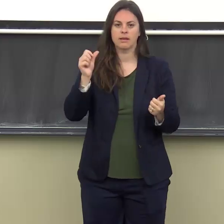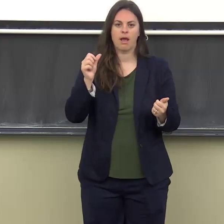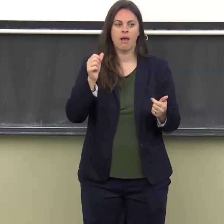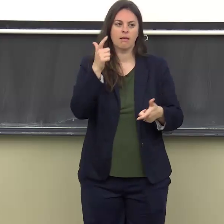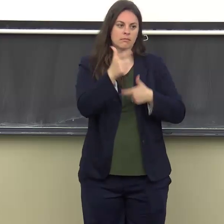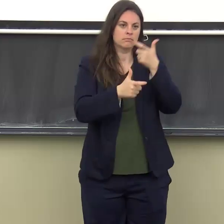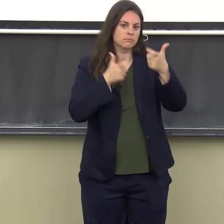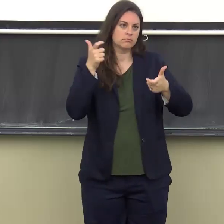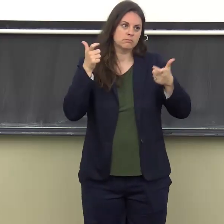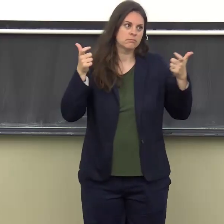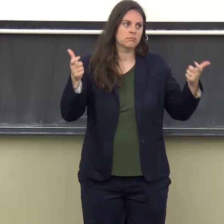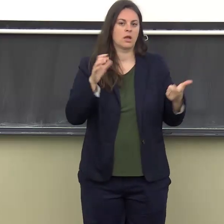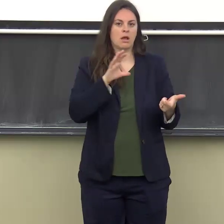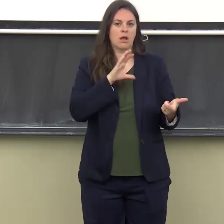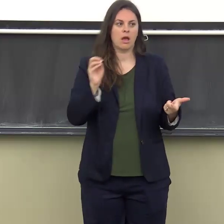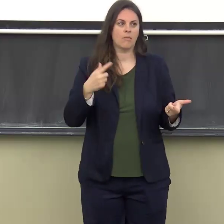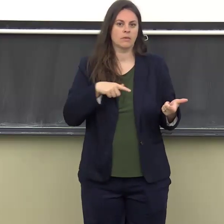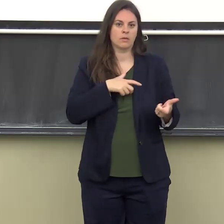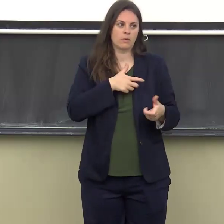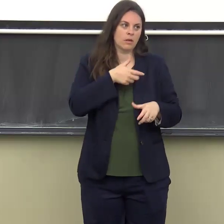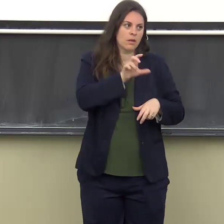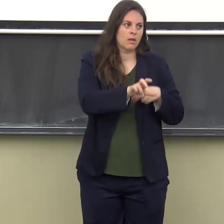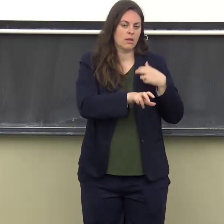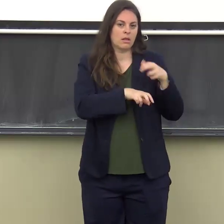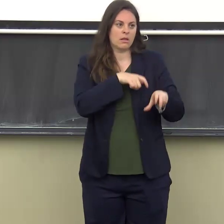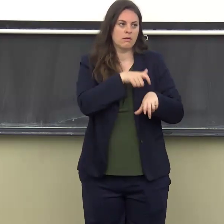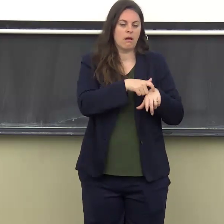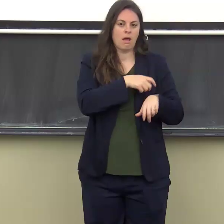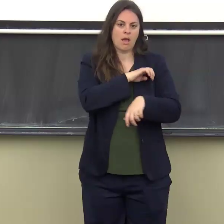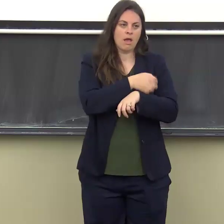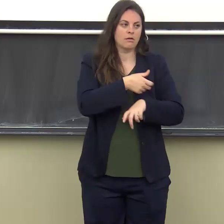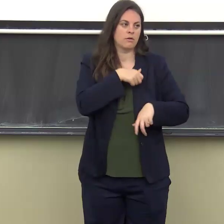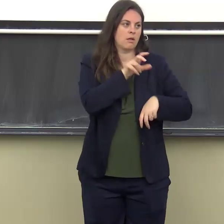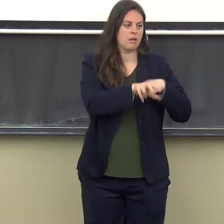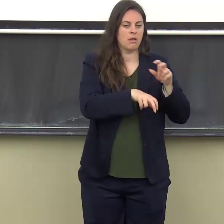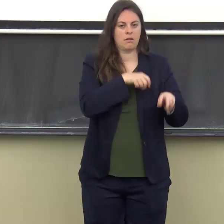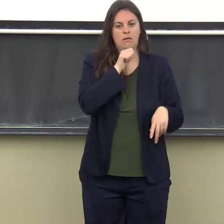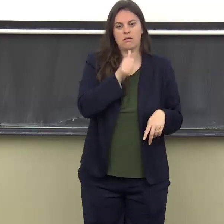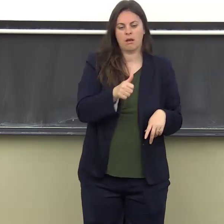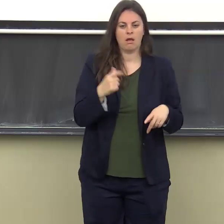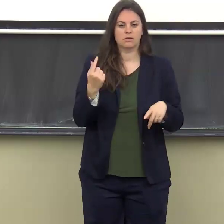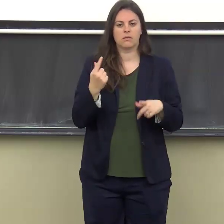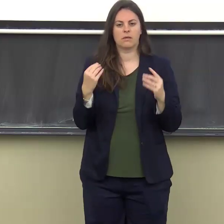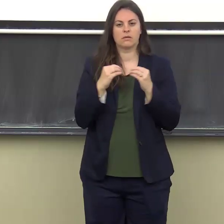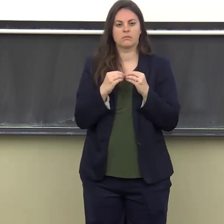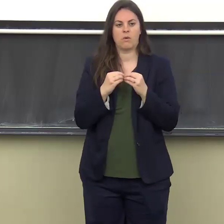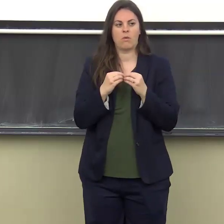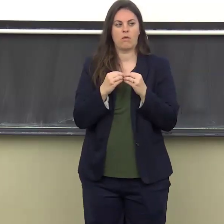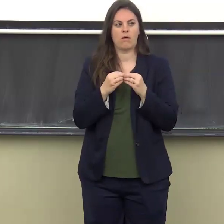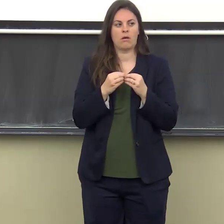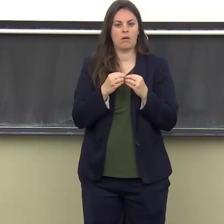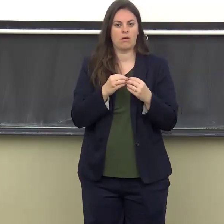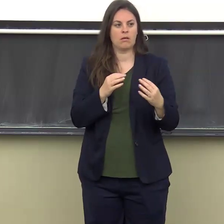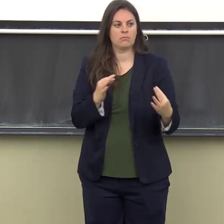company that we give our time and energy to, but something that is mutually beneficial, and